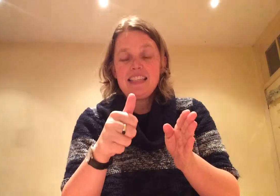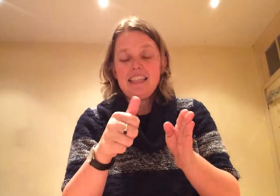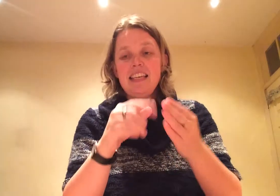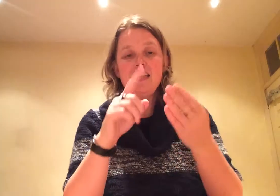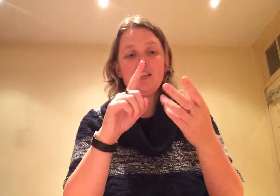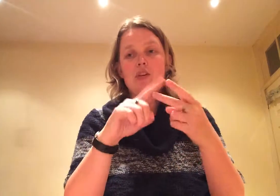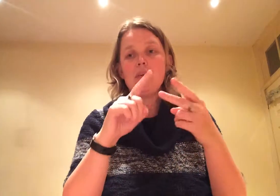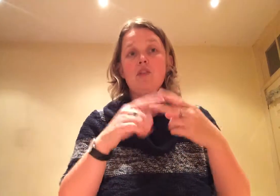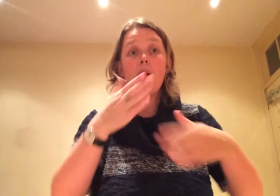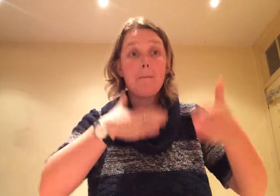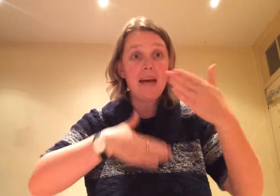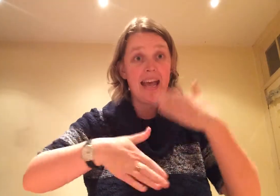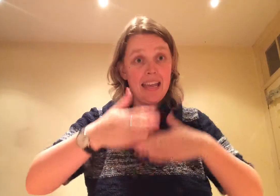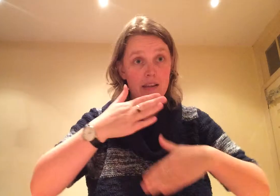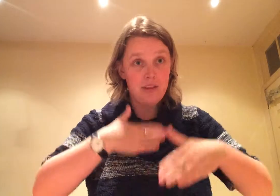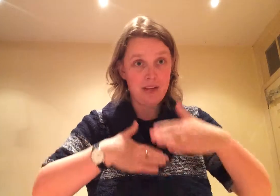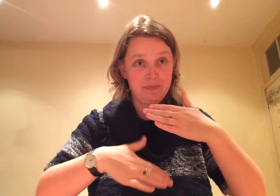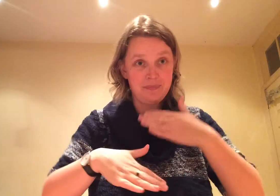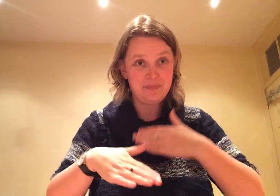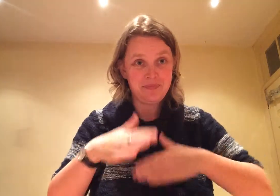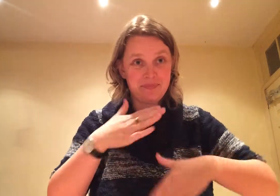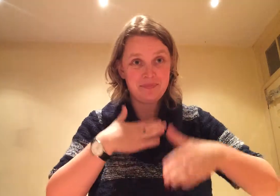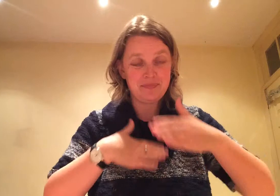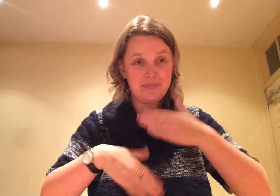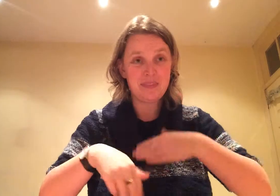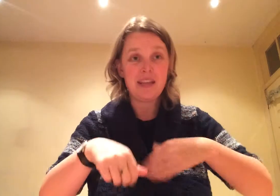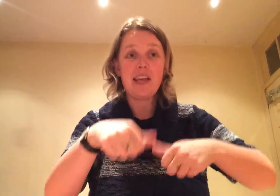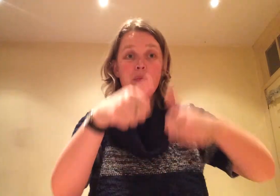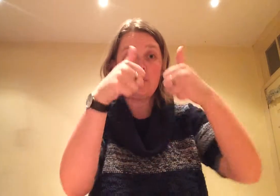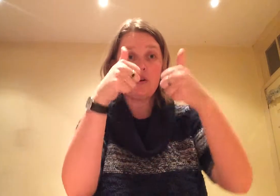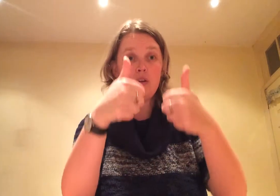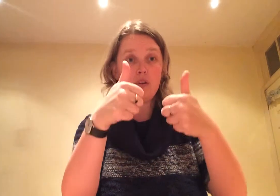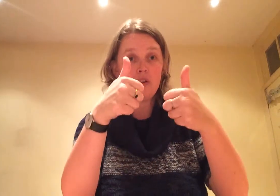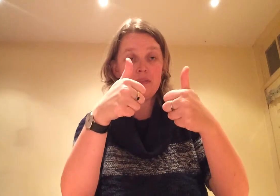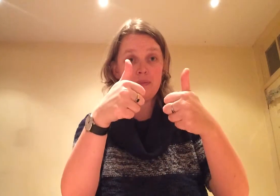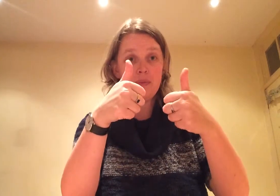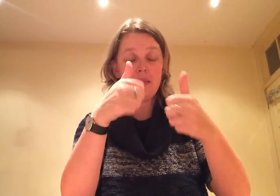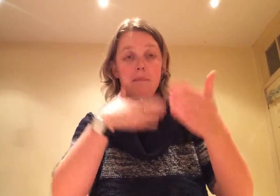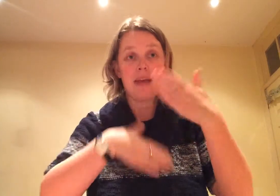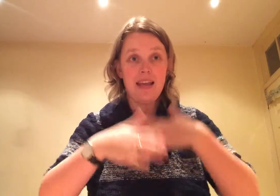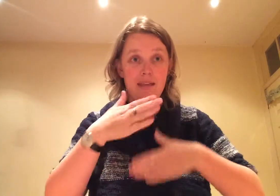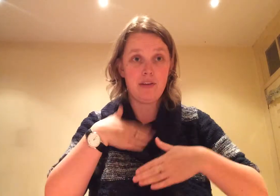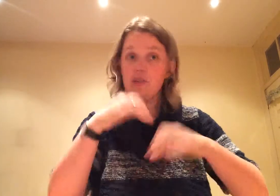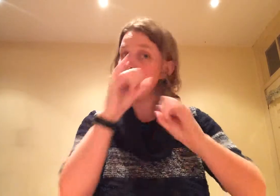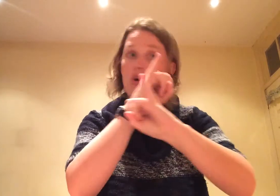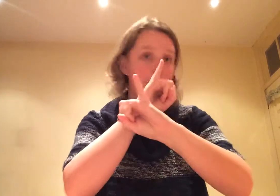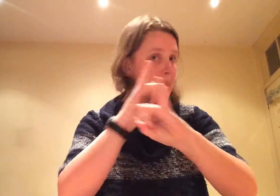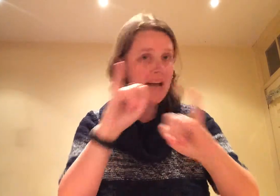next, so we've got behaviour, and we want good behaviour, not